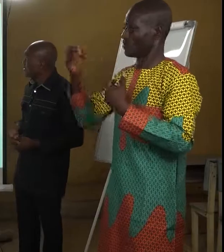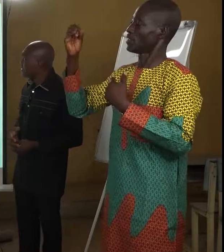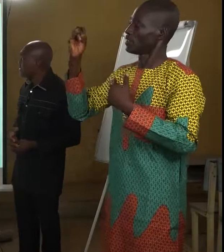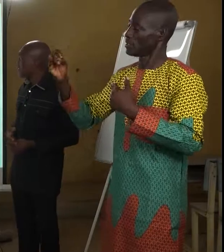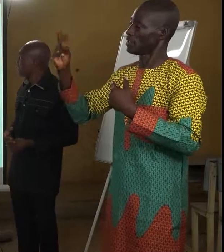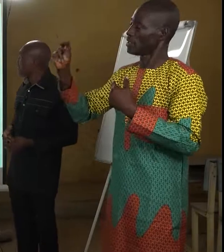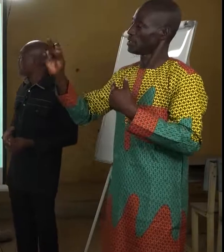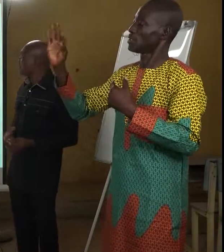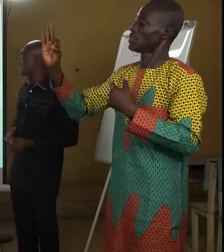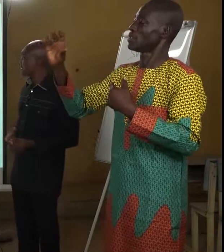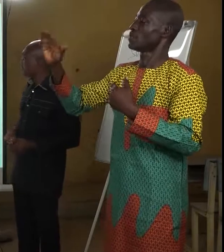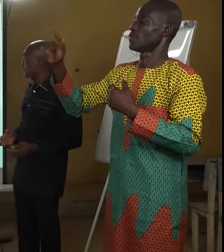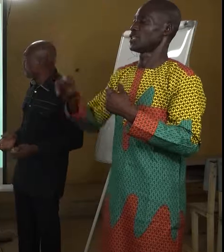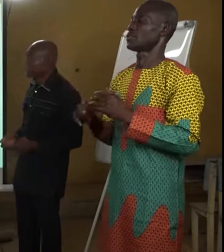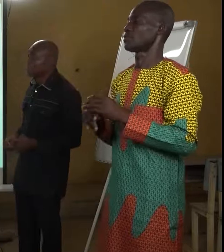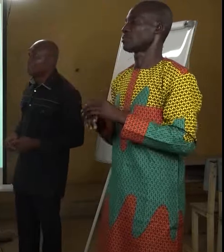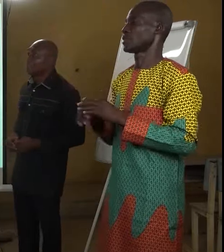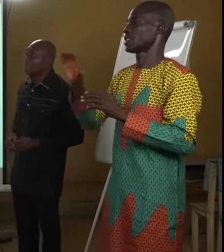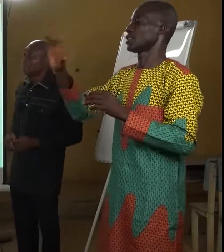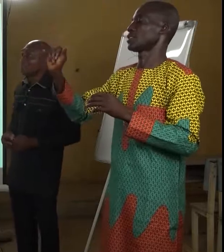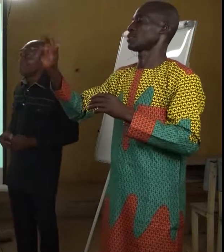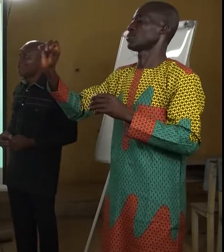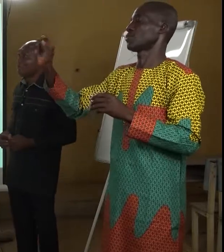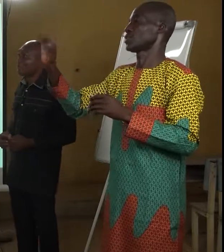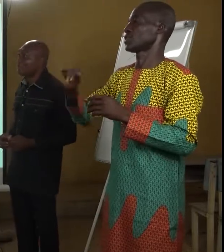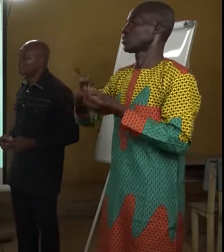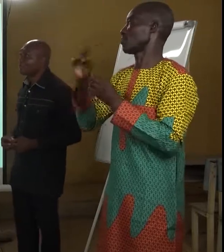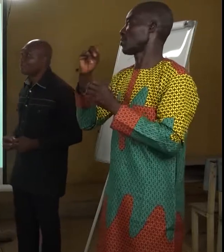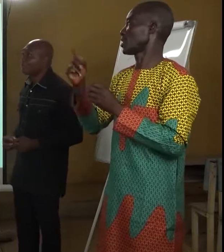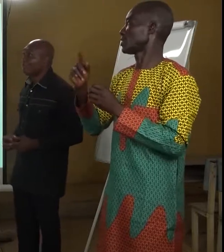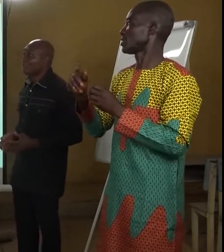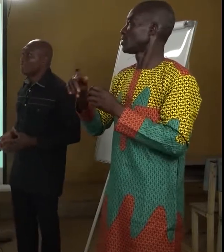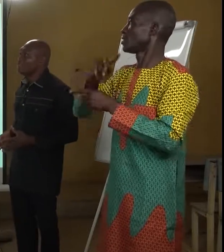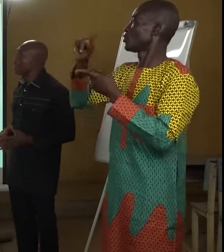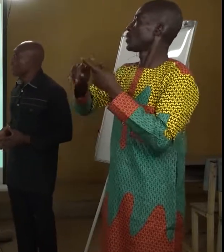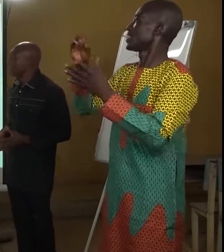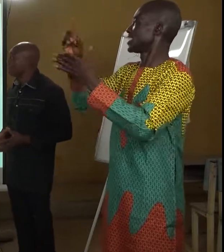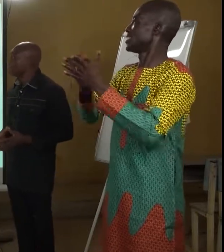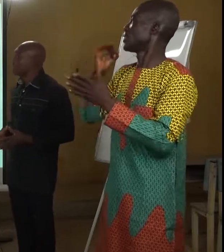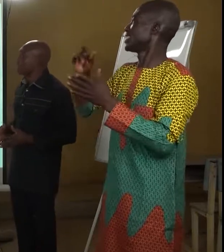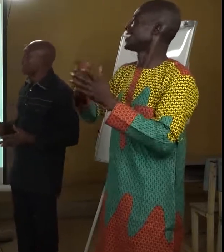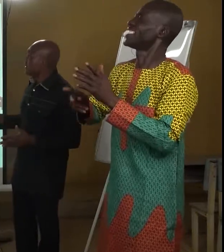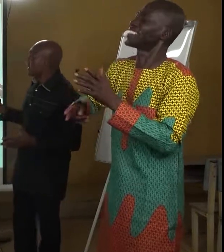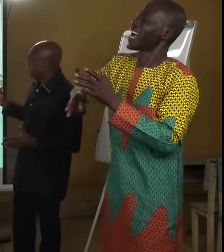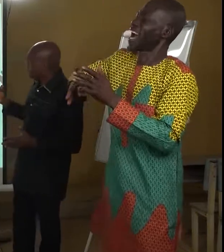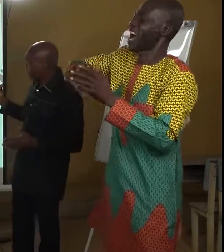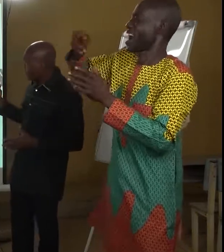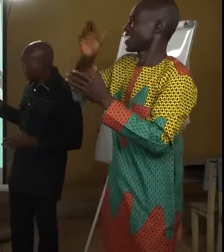One is when demand is greater than supply. The second one is when